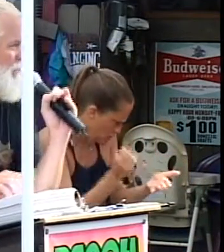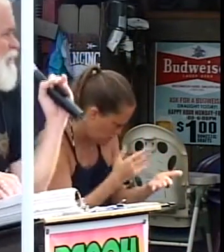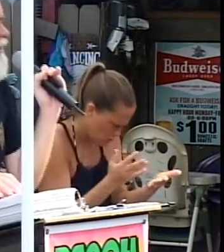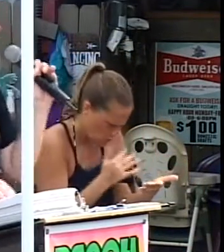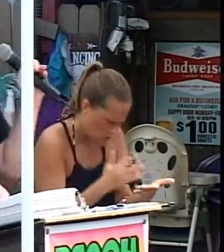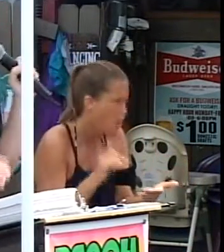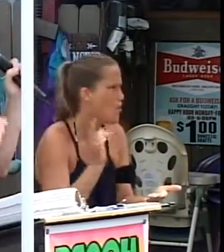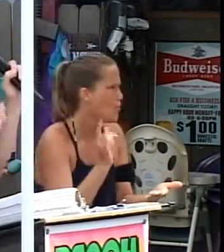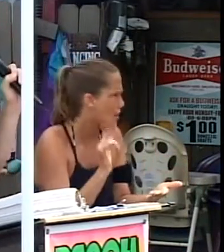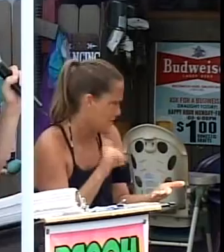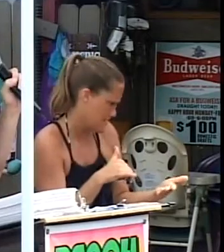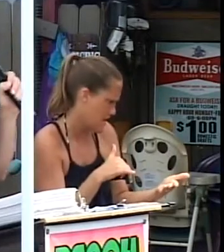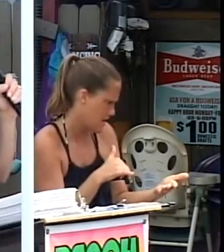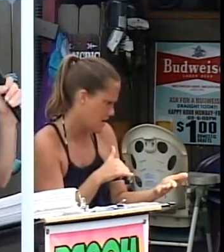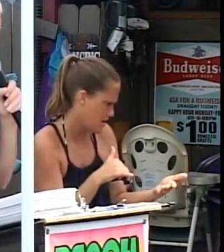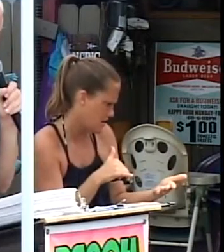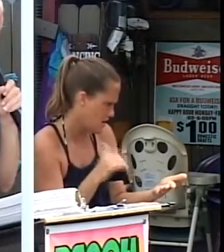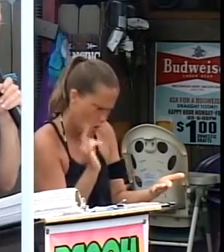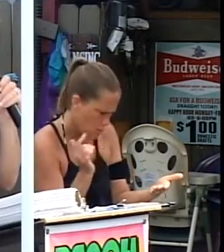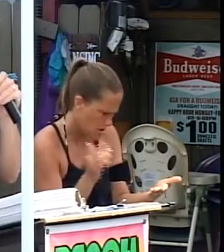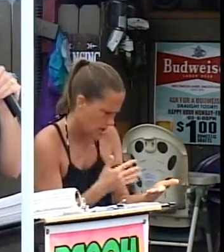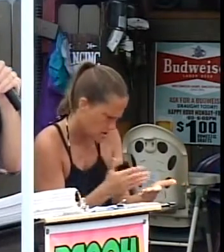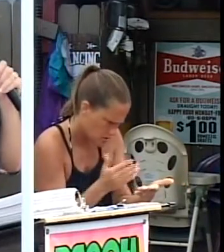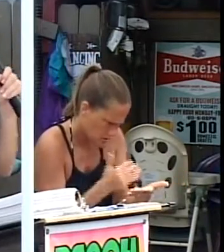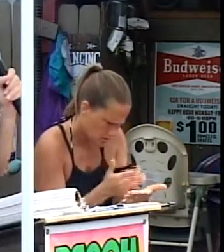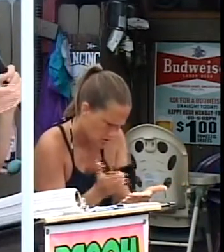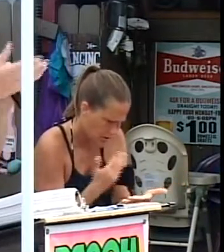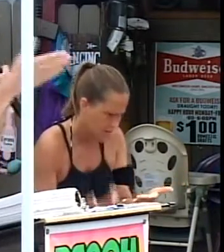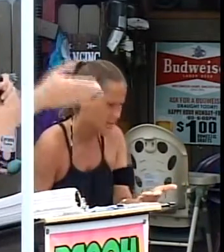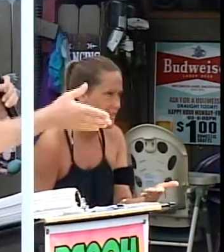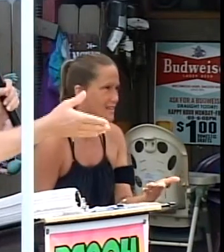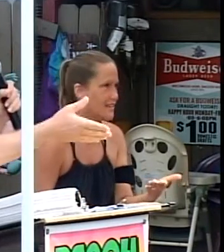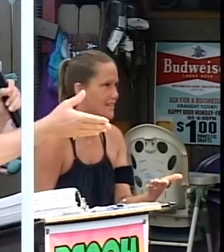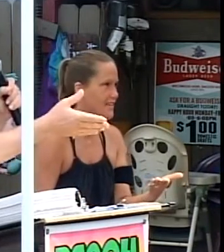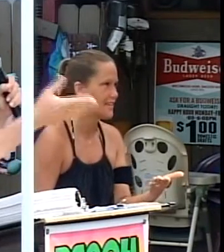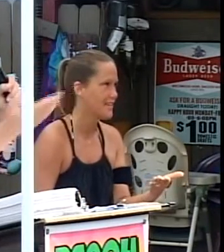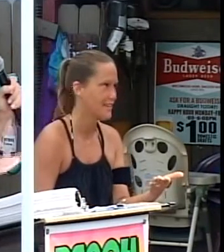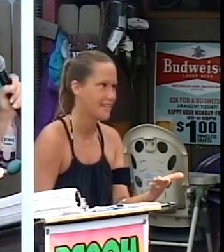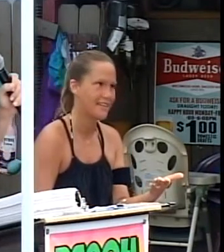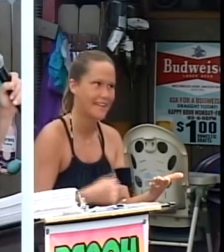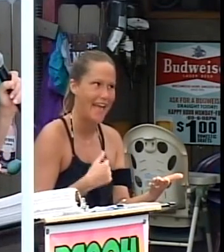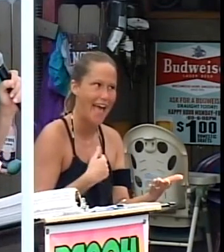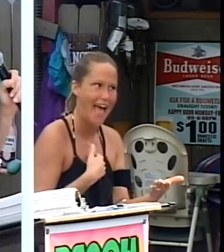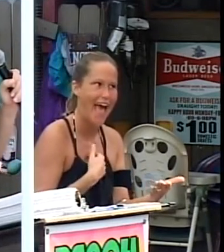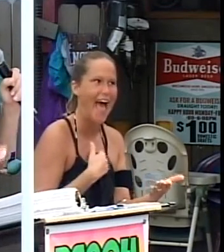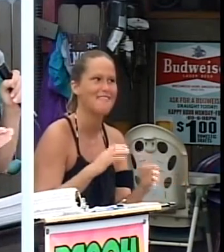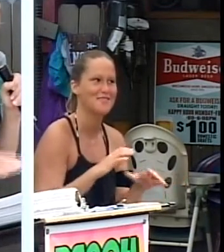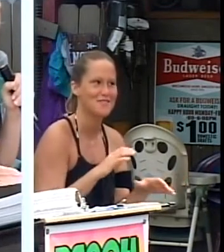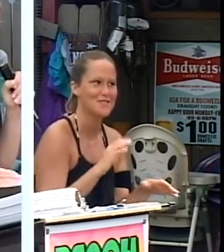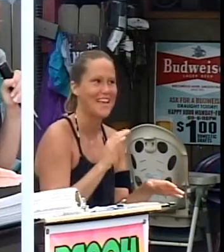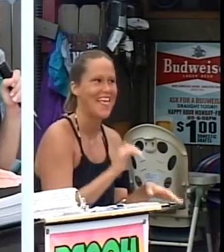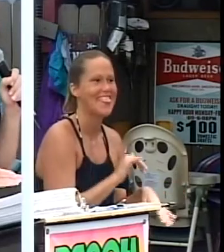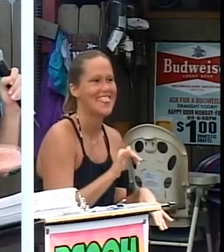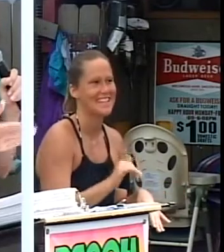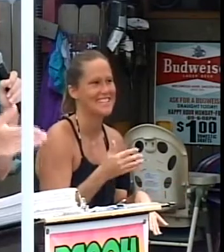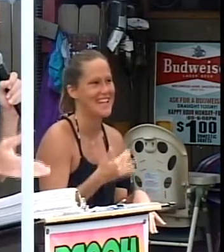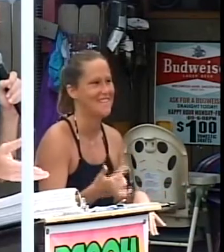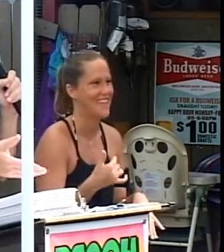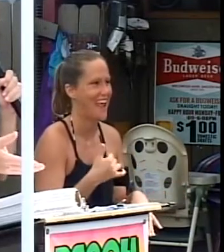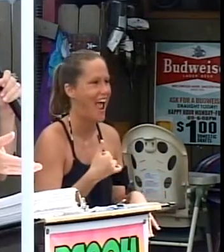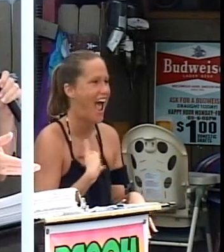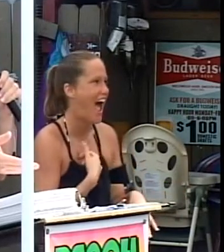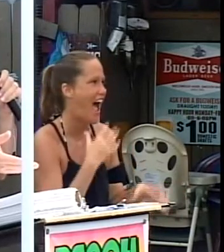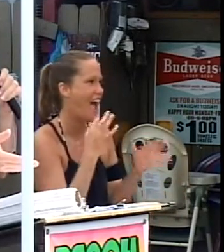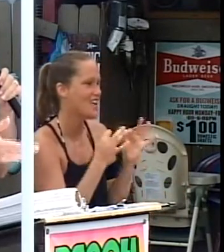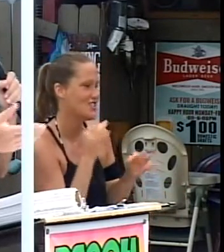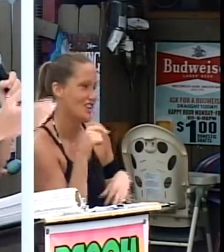they hear that one? And I realized that I was up half the night doing the same thing they were doing in reverse. I was judging them and looking down